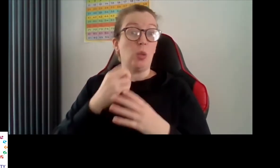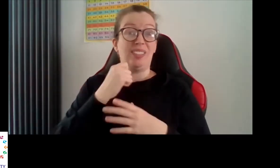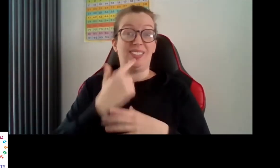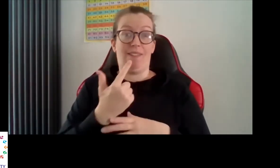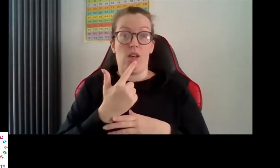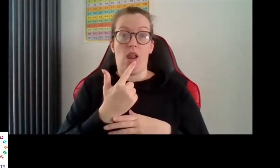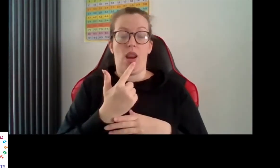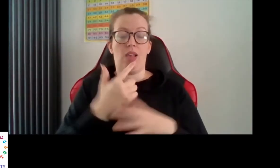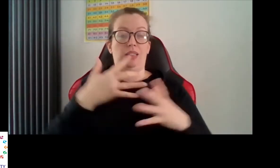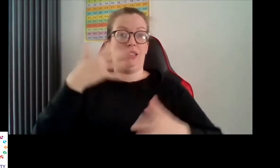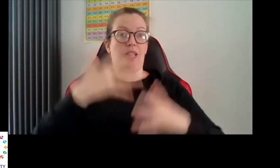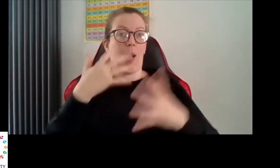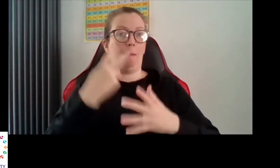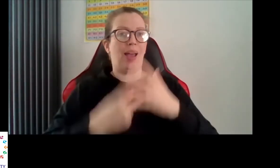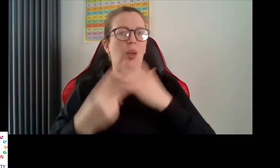Jumping forward to 2007.